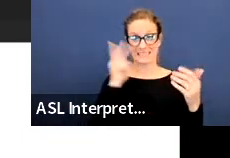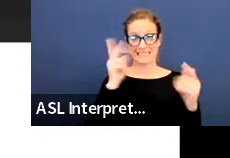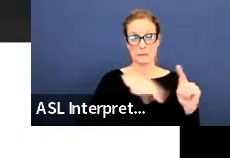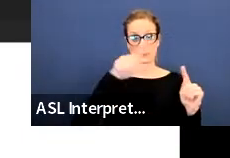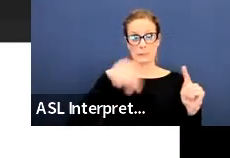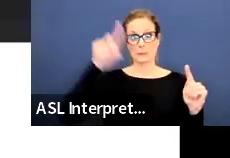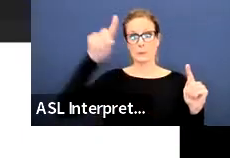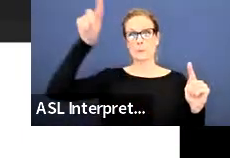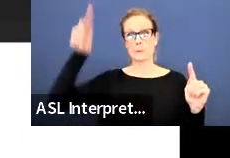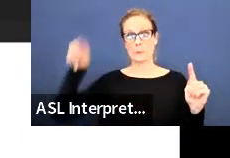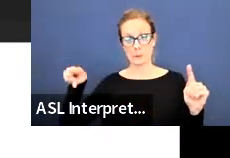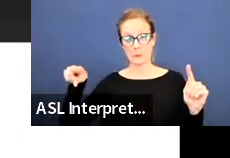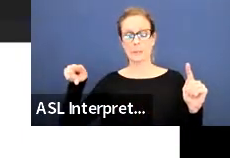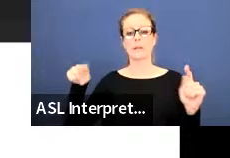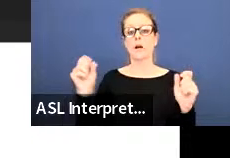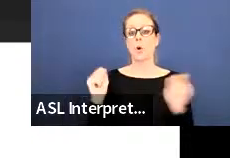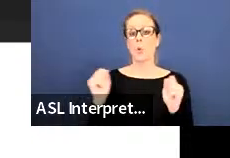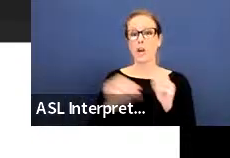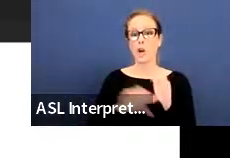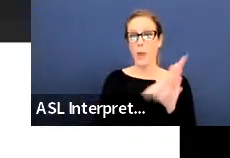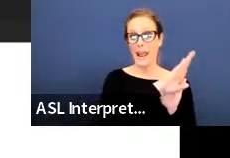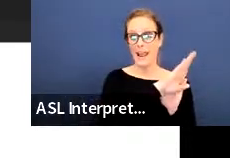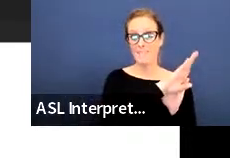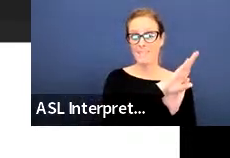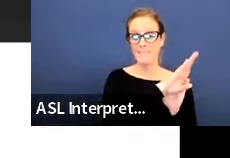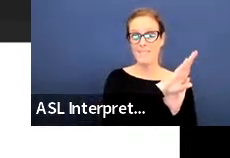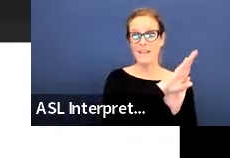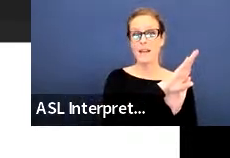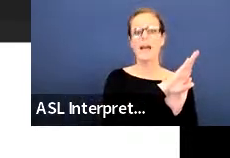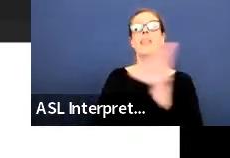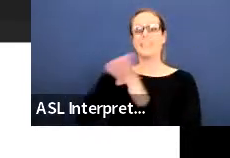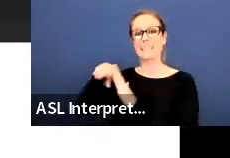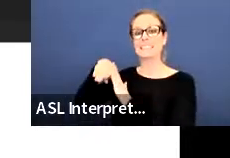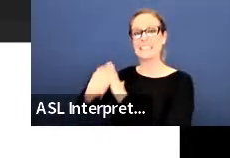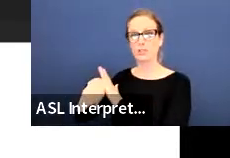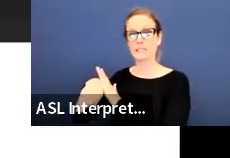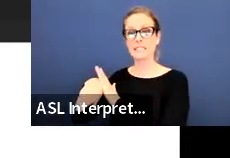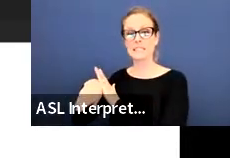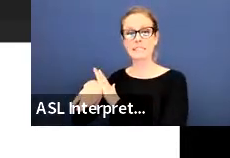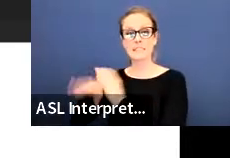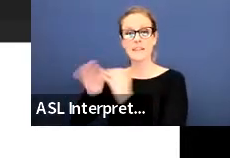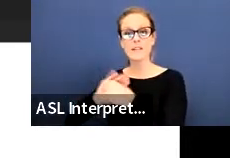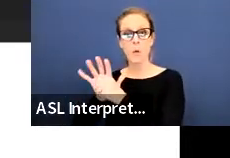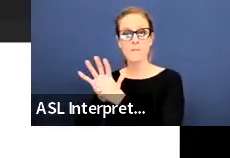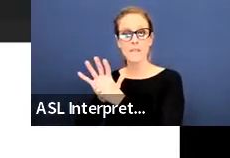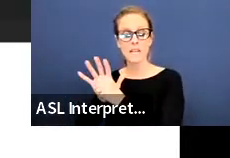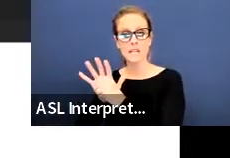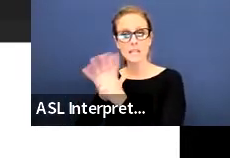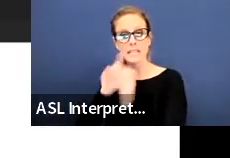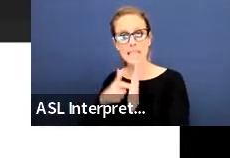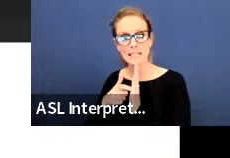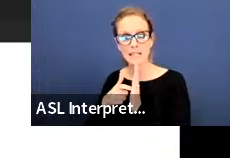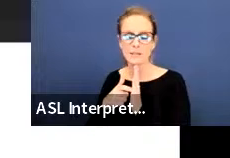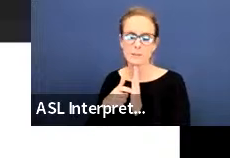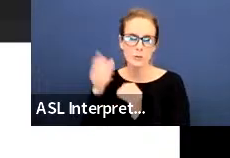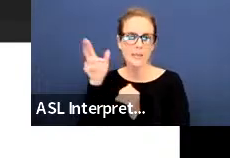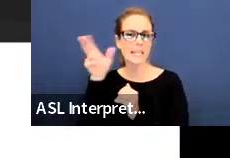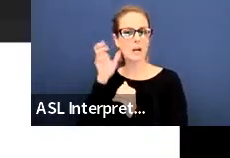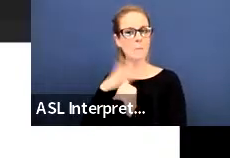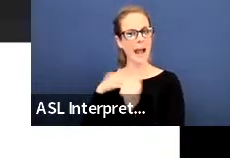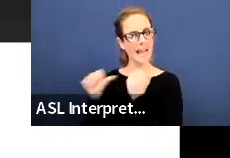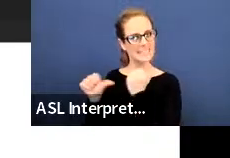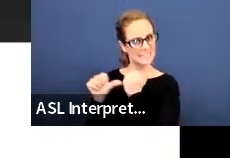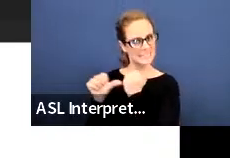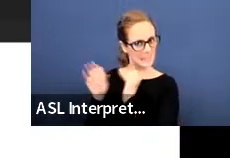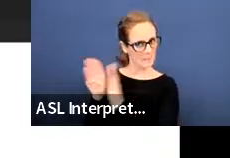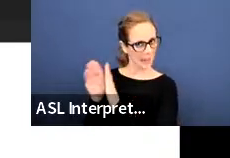winter wave and the decrease in COVID detected. You can hear from my assistant here in the